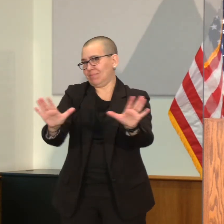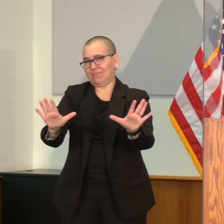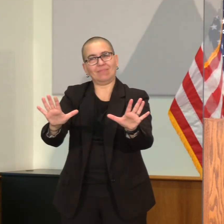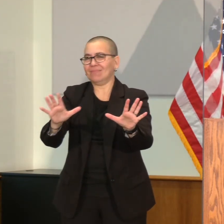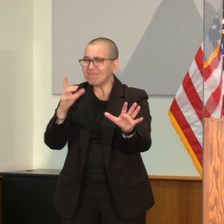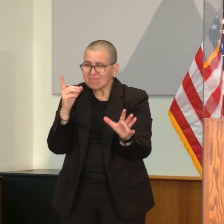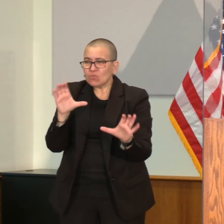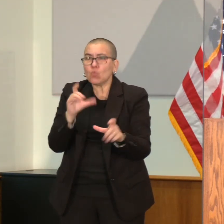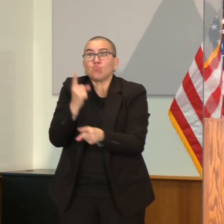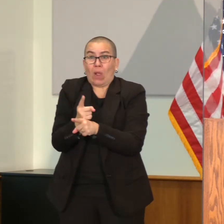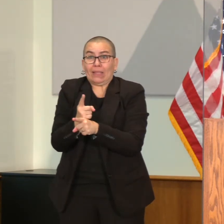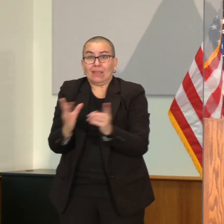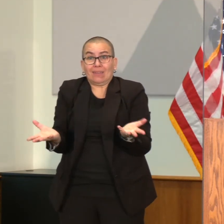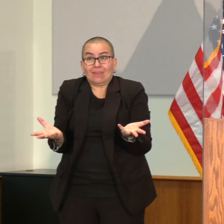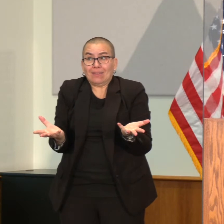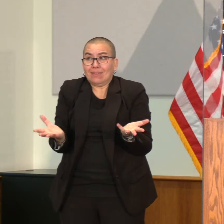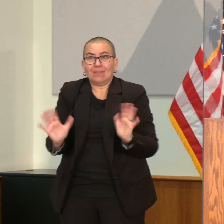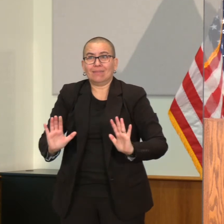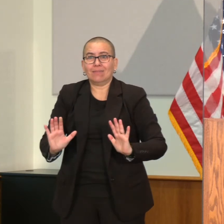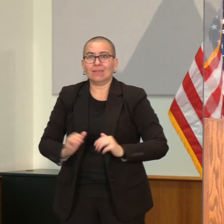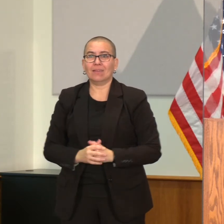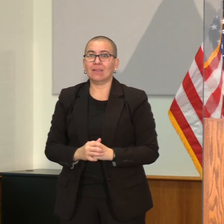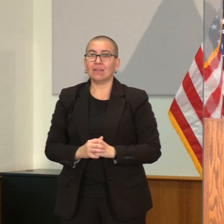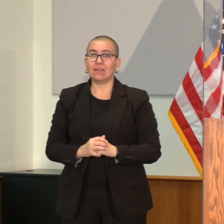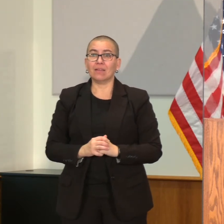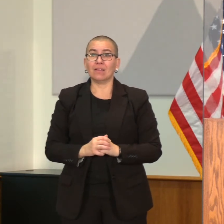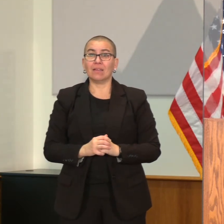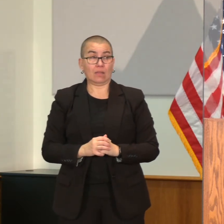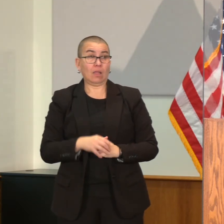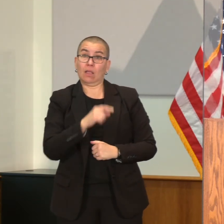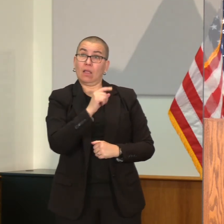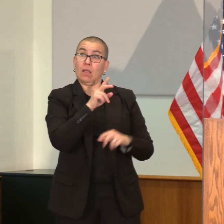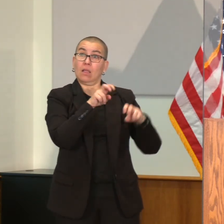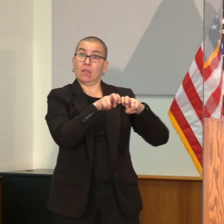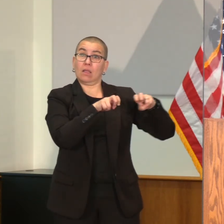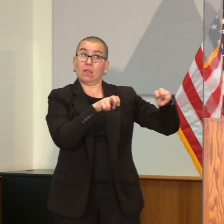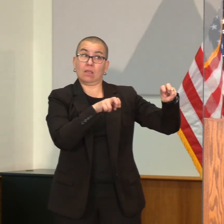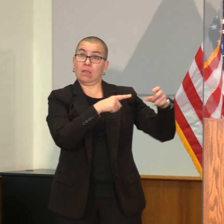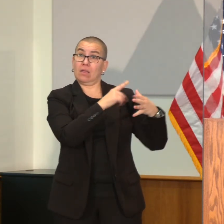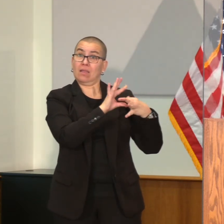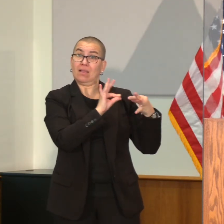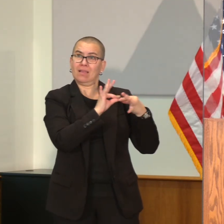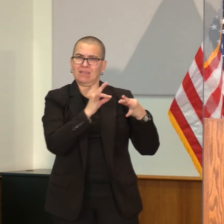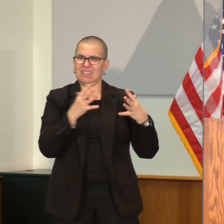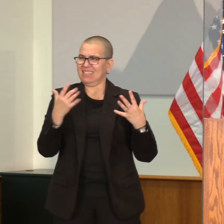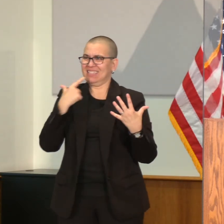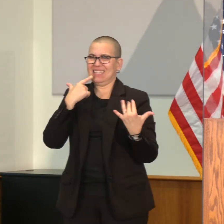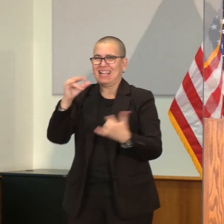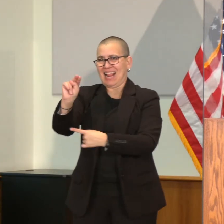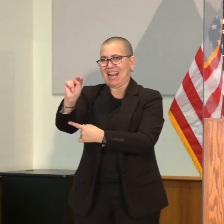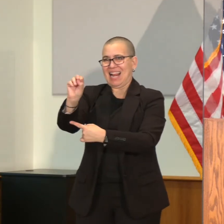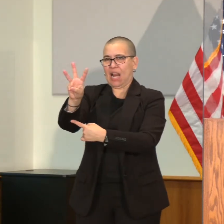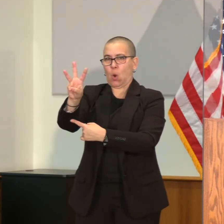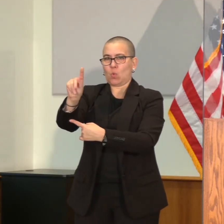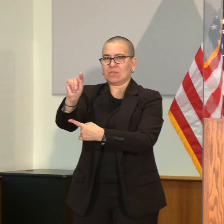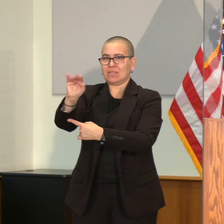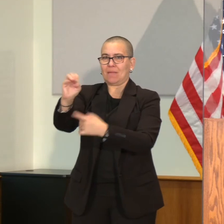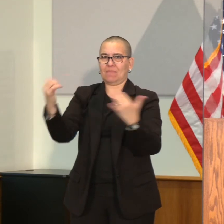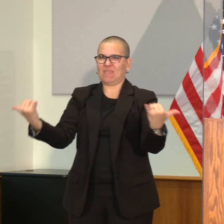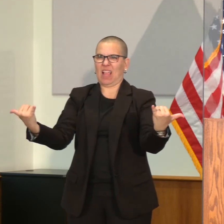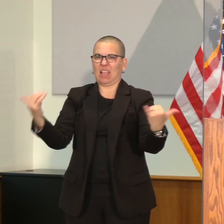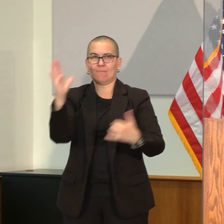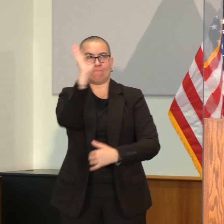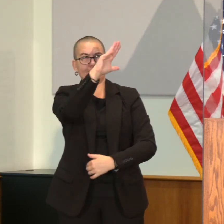my Republican colleague, Representative Miller, in saying now is the time for the Minnesota legislature to act on